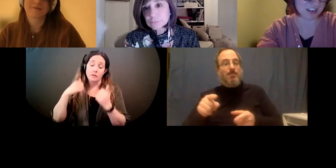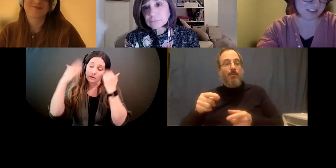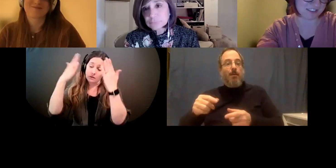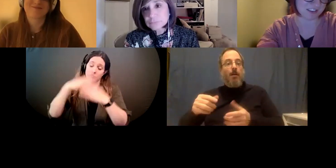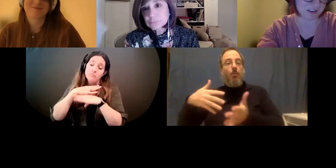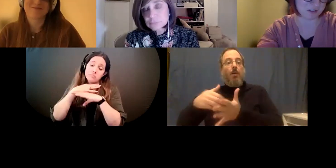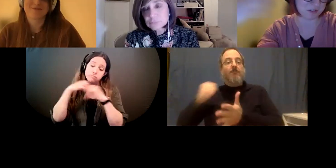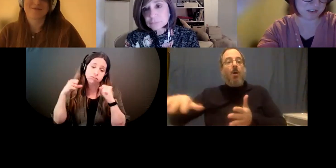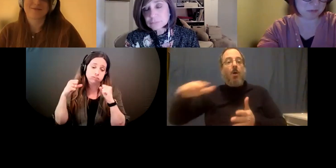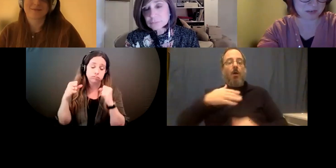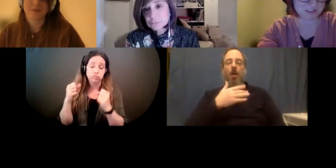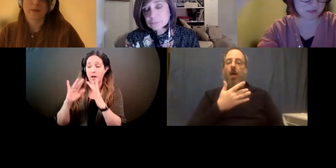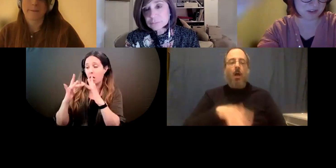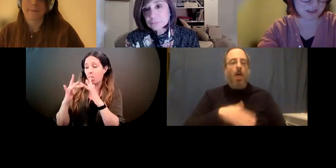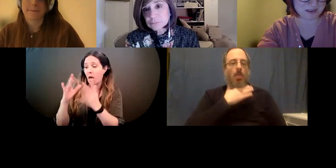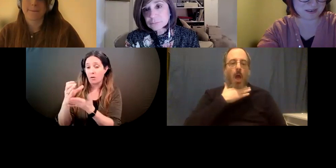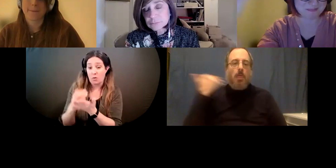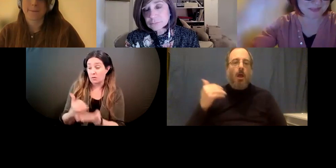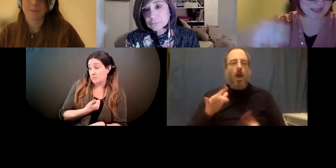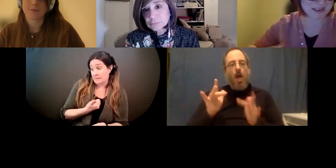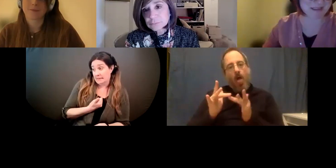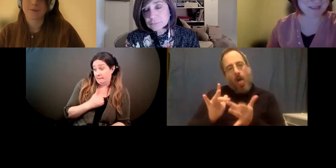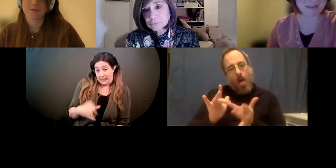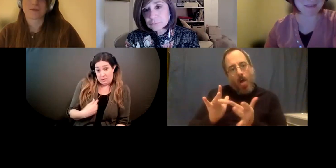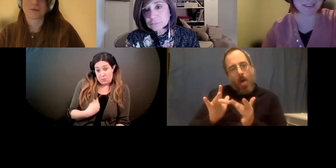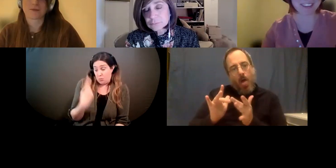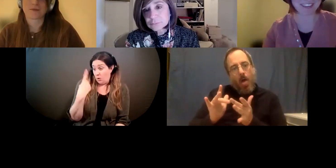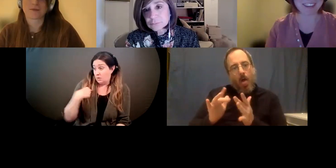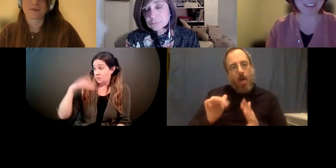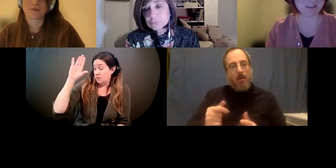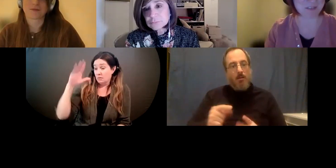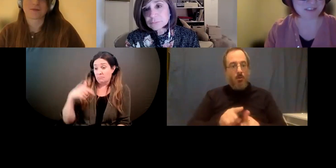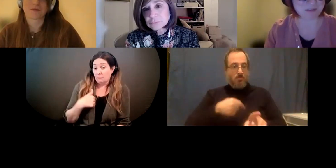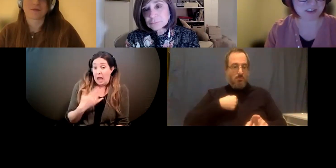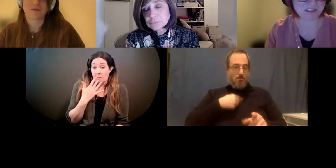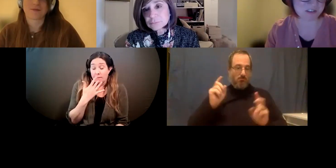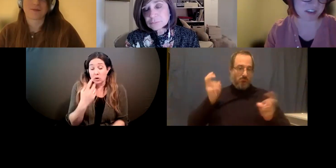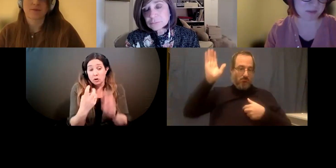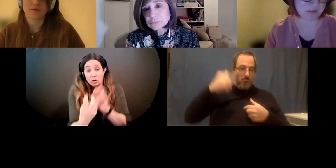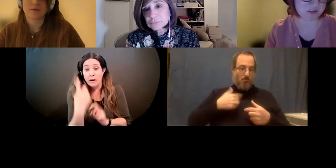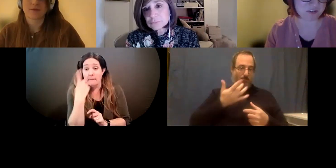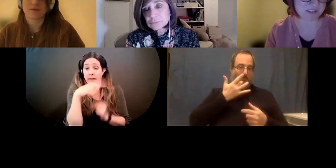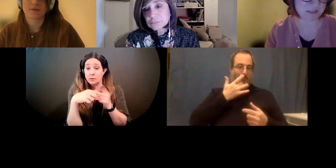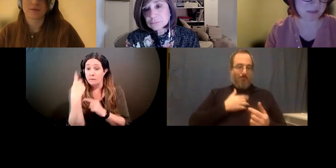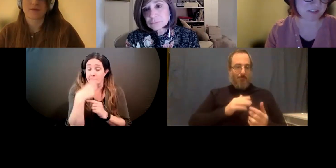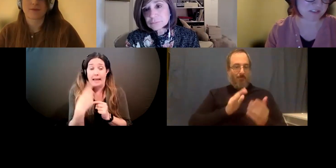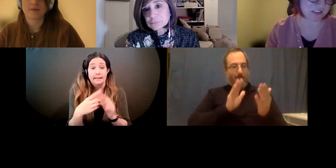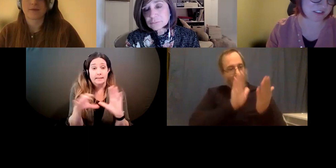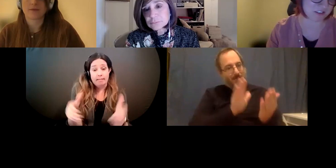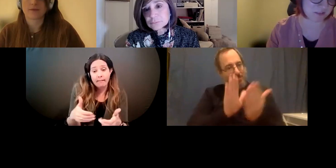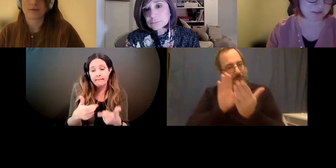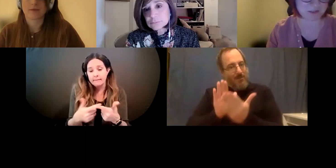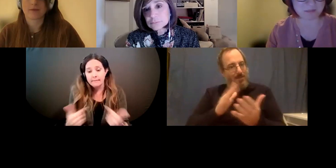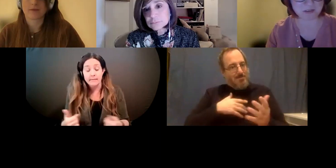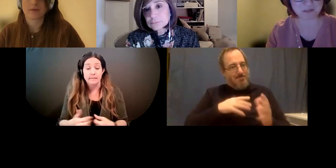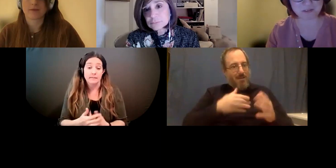online classes. And for example, myself, I much prefer face-to-face contact, but of course it depends on